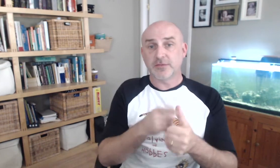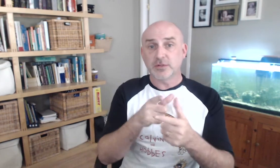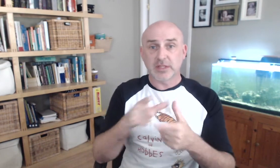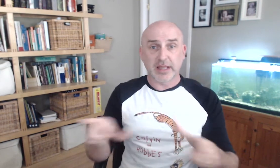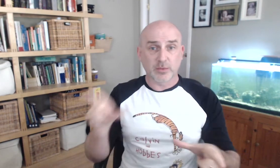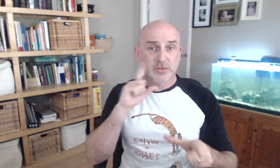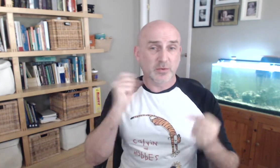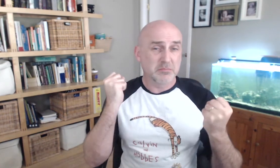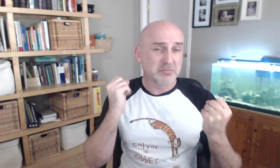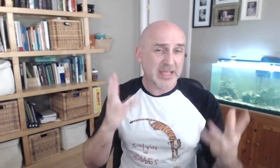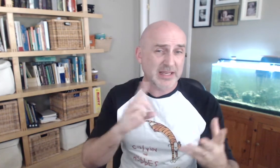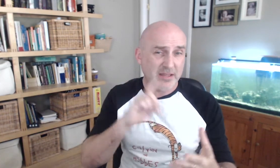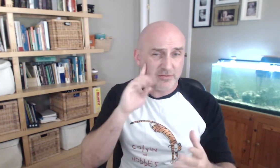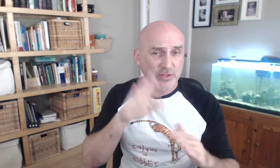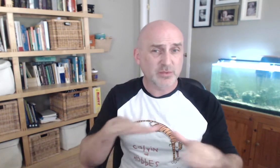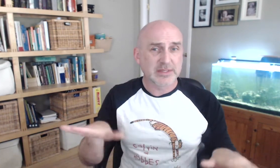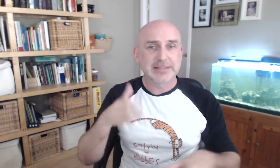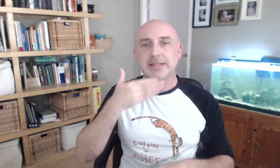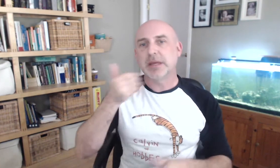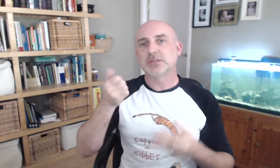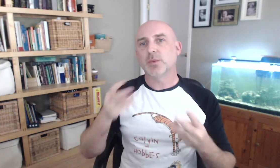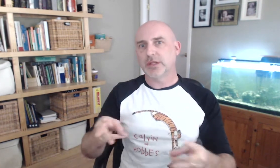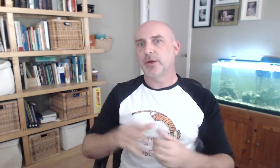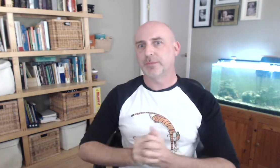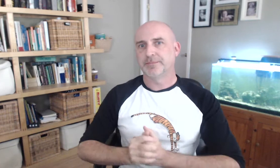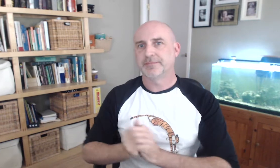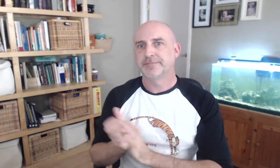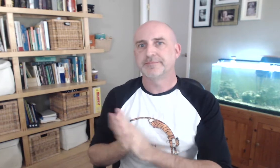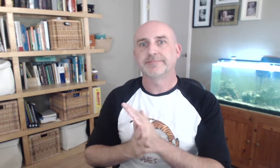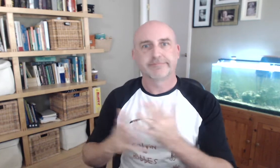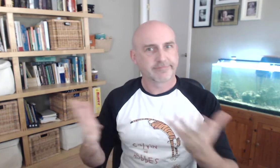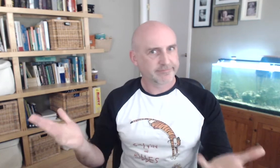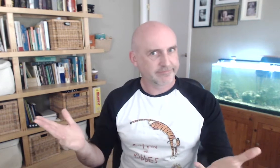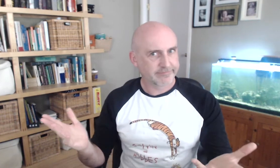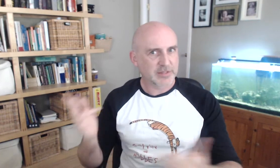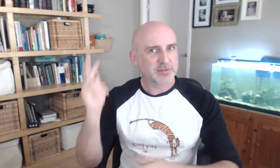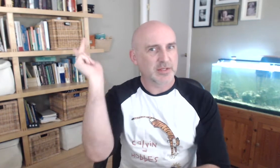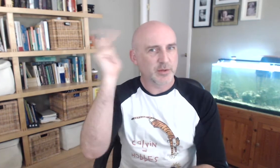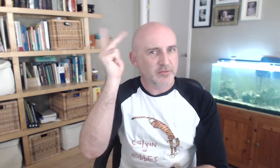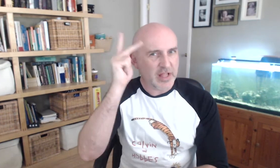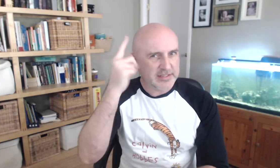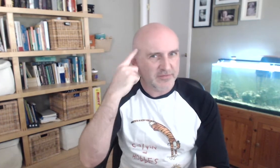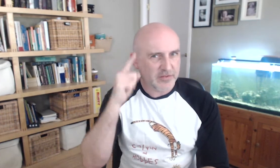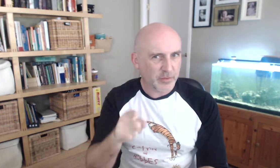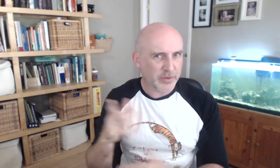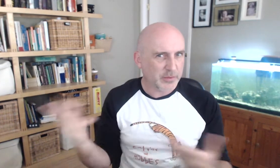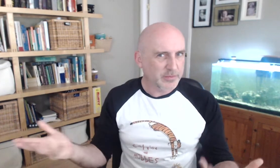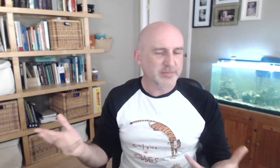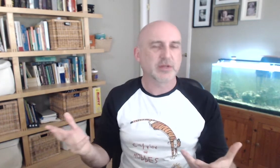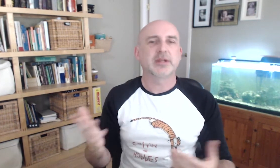first language for many deaf children is the best way to go. There's a little philosophy for you. Sorry, my